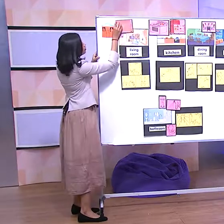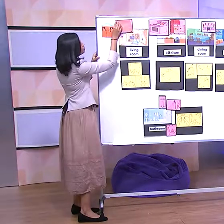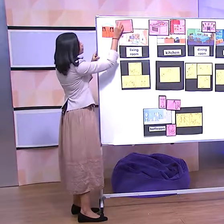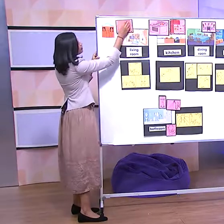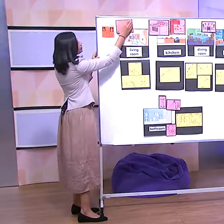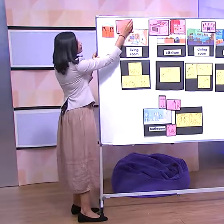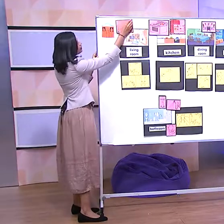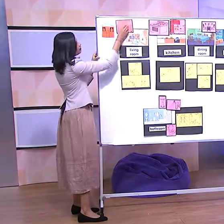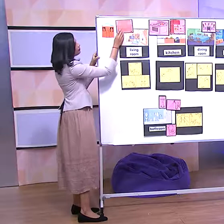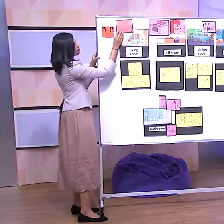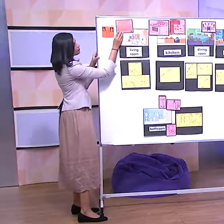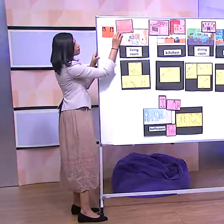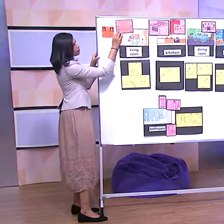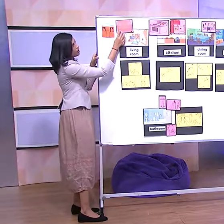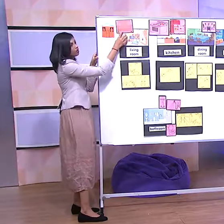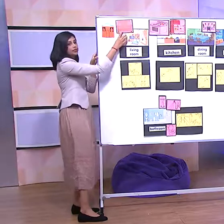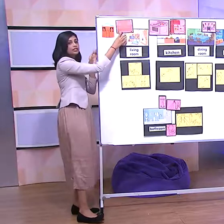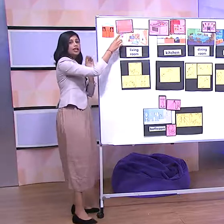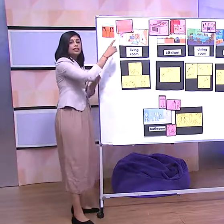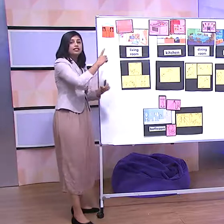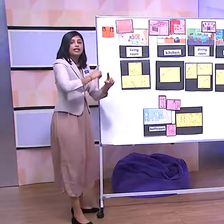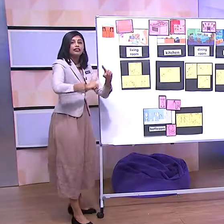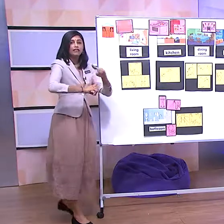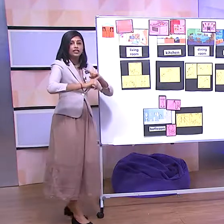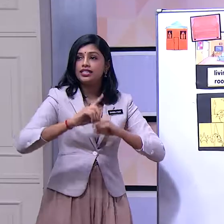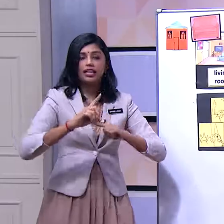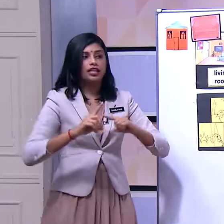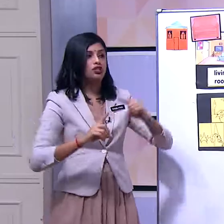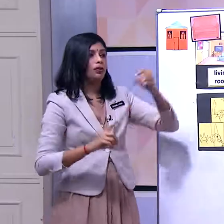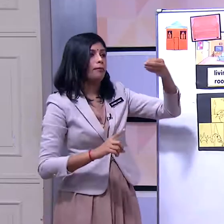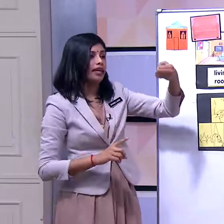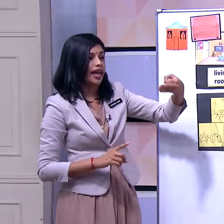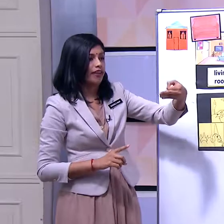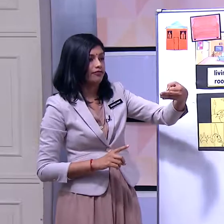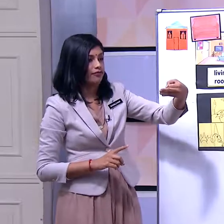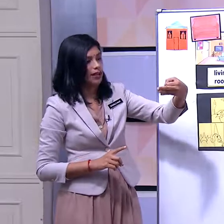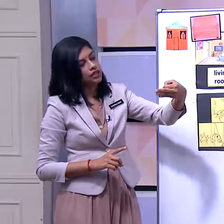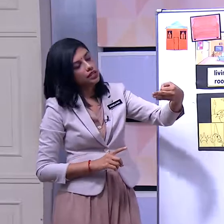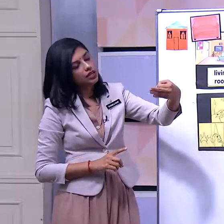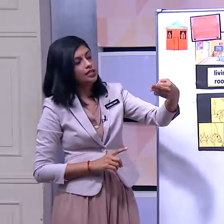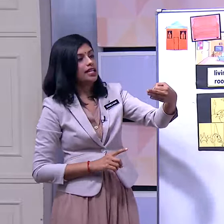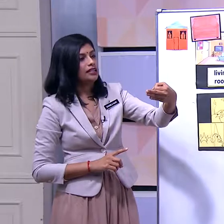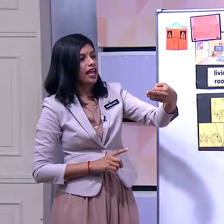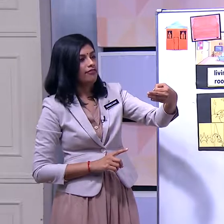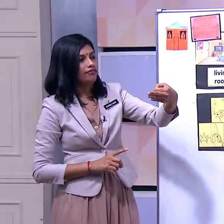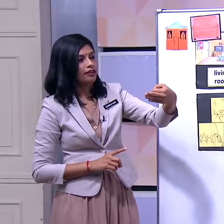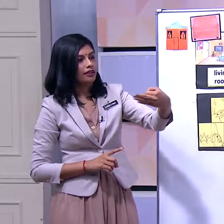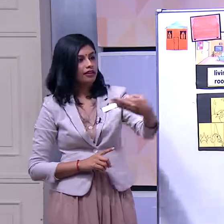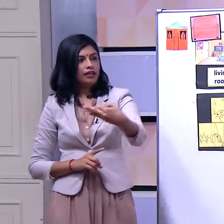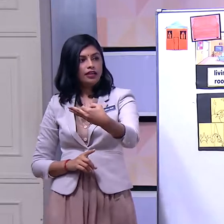put it here. Mm-hmm. Okay, first. The sign for this is make an F, but it's a slanting F. Okay.